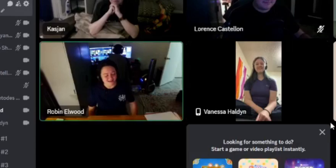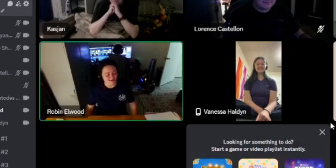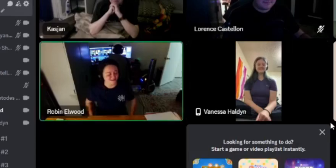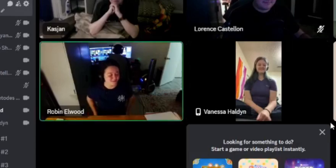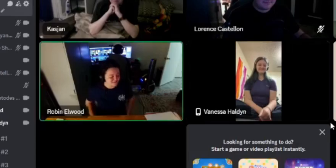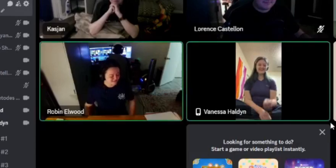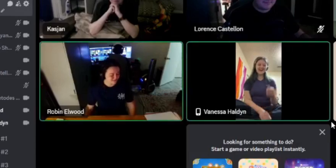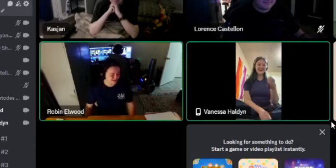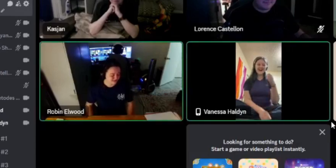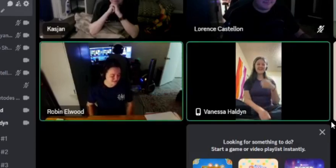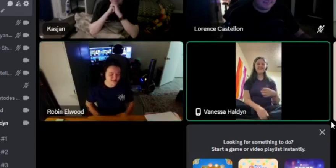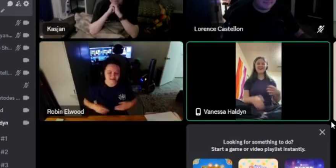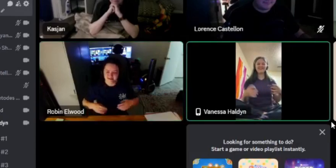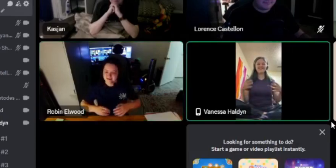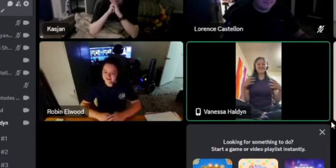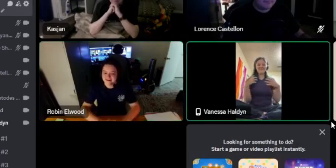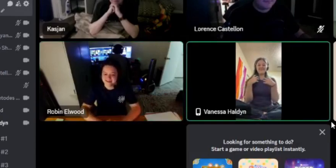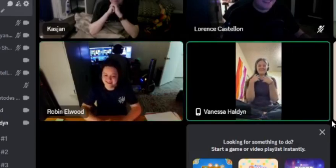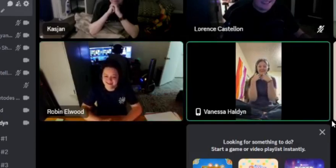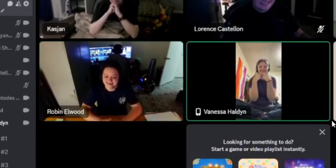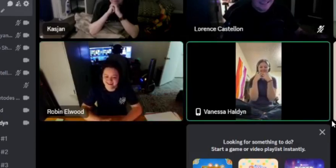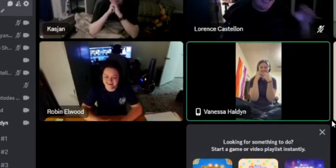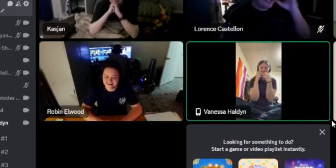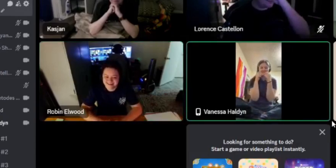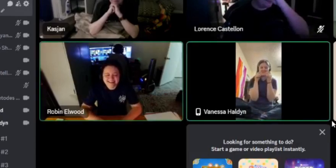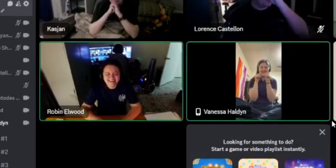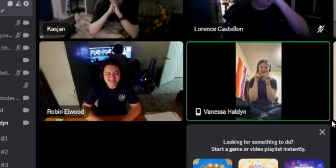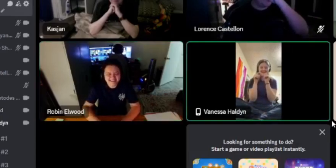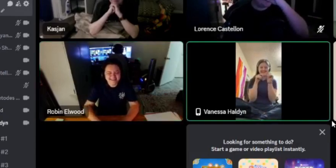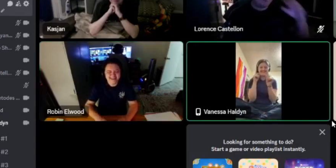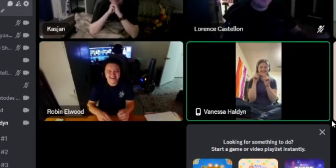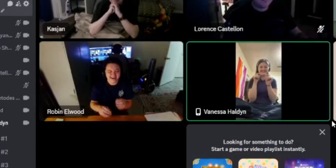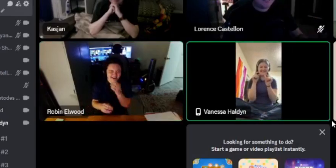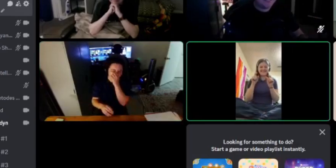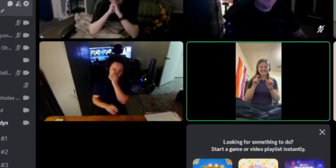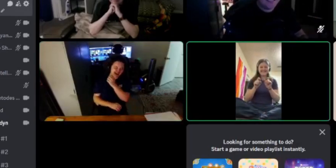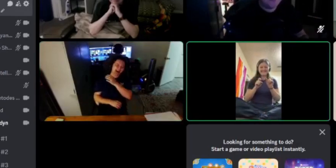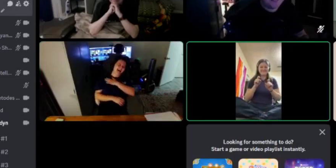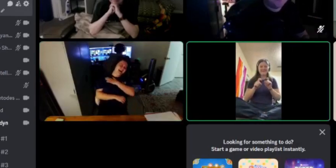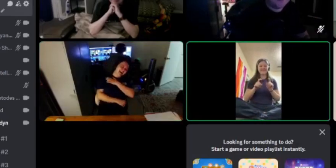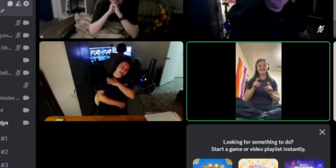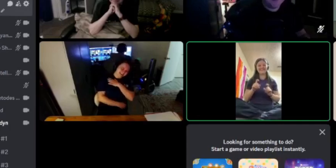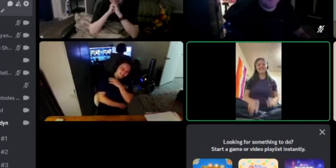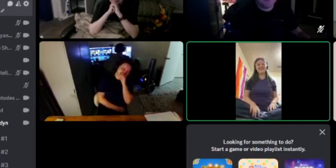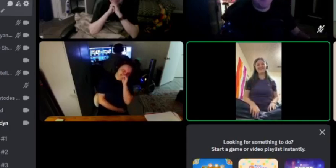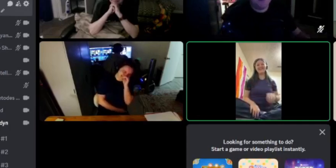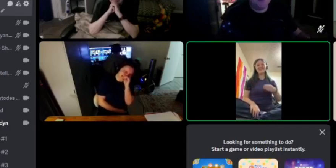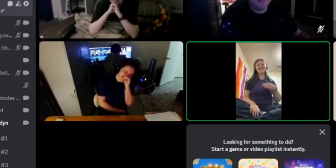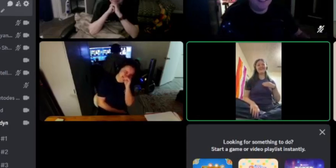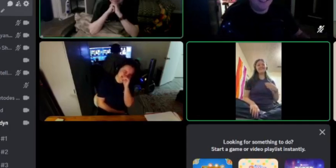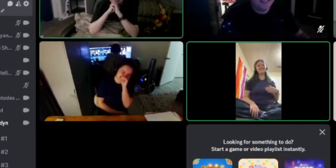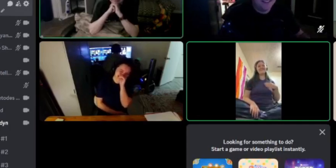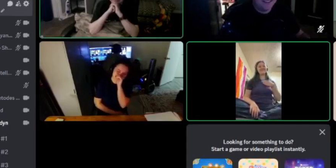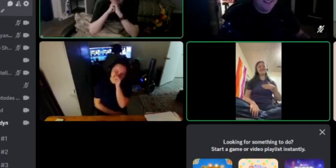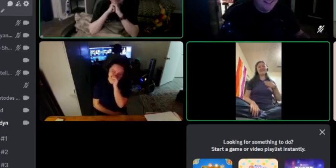Let me see what else. I watched you progressively shrink and like your signs get smaller and smaller. I was like, I'm so